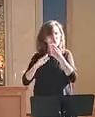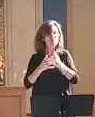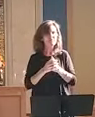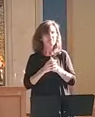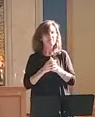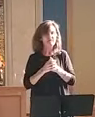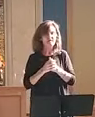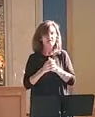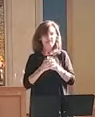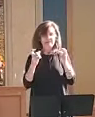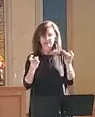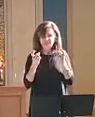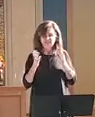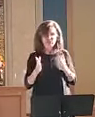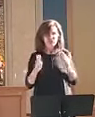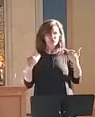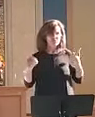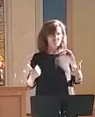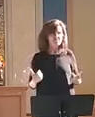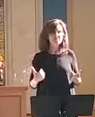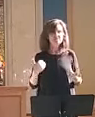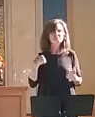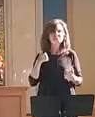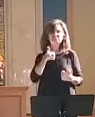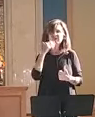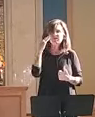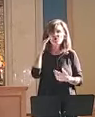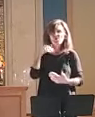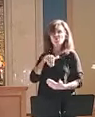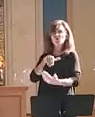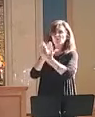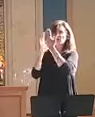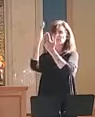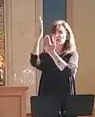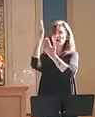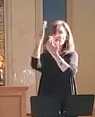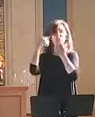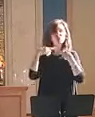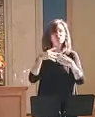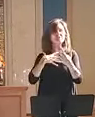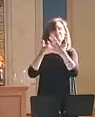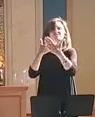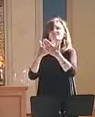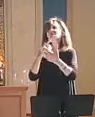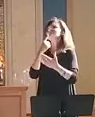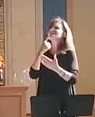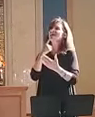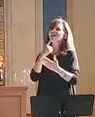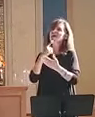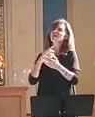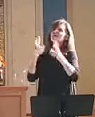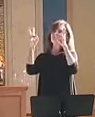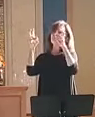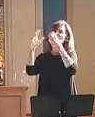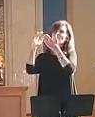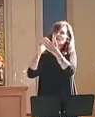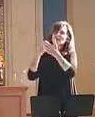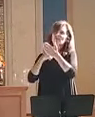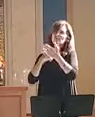who are sinners, we know this all too well. When we go before our God in the confessional and say, "Forgive me for I have